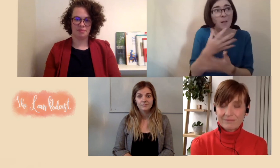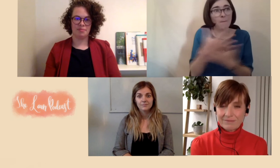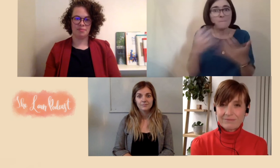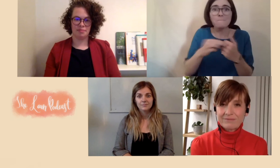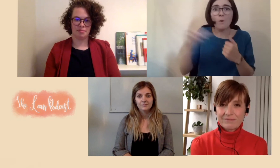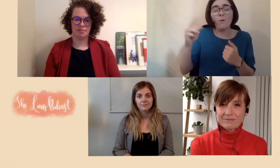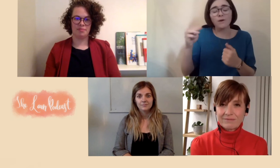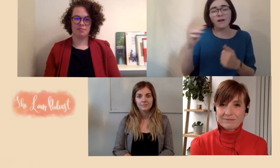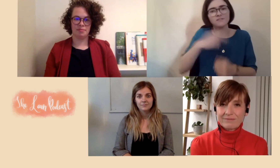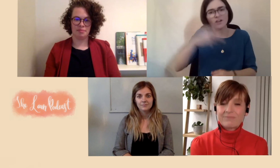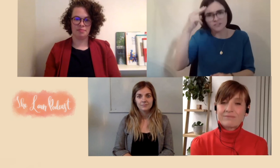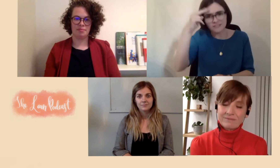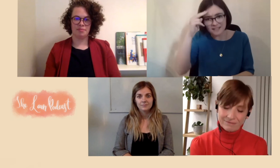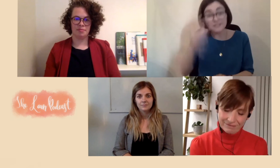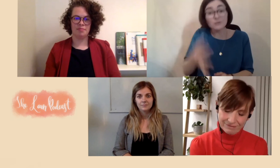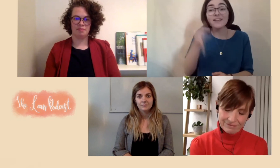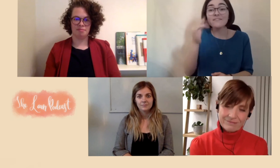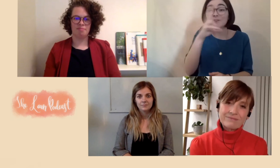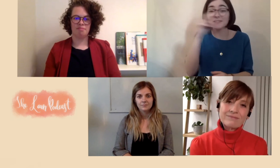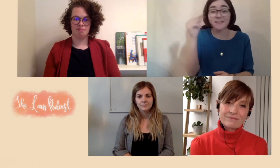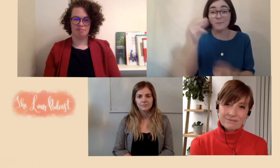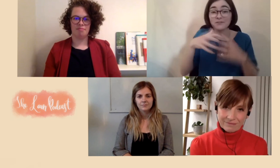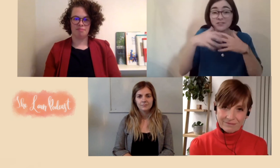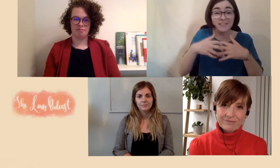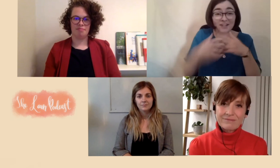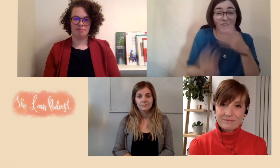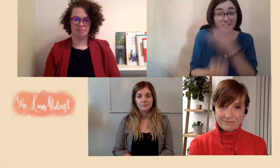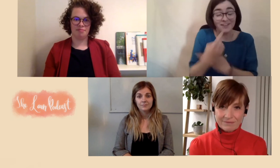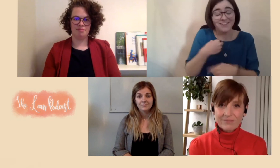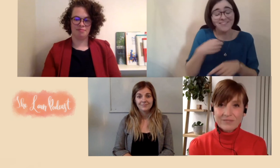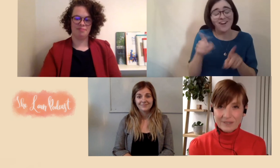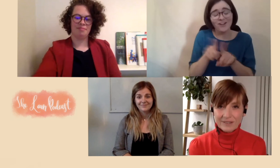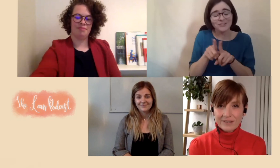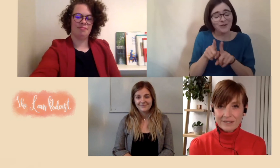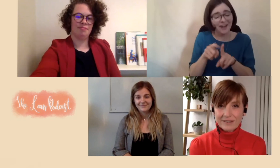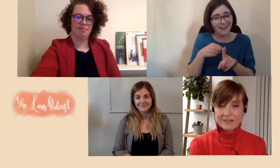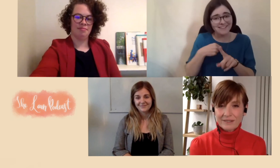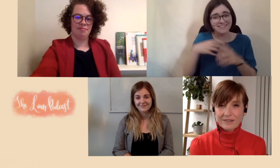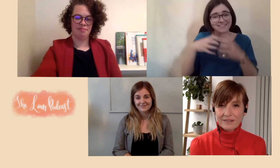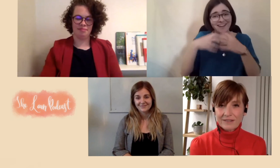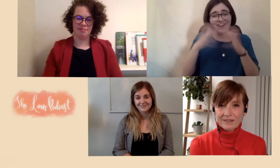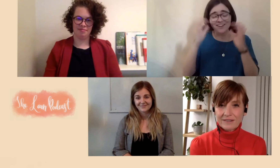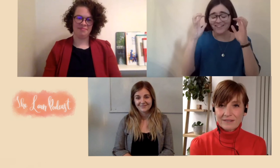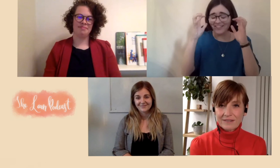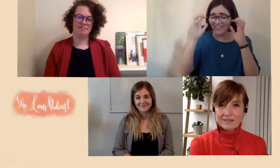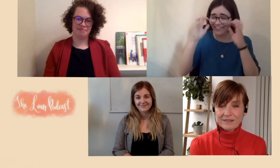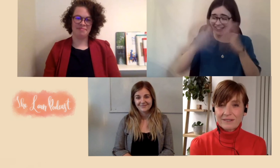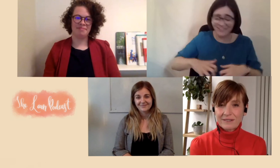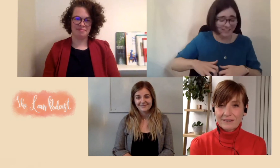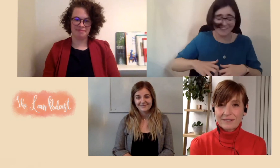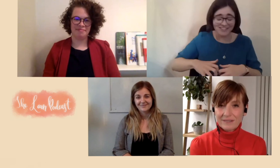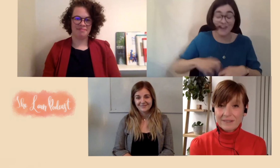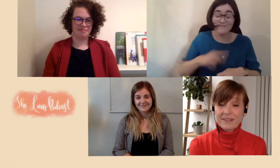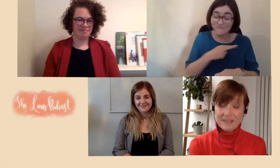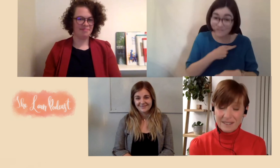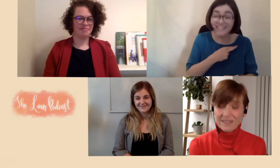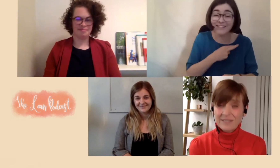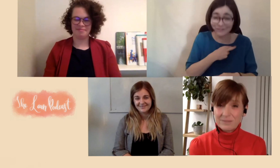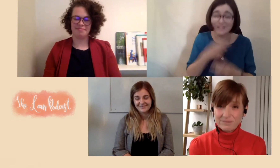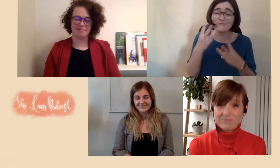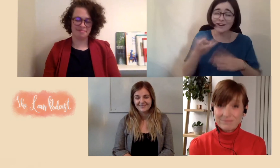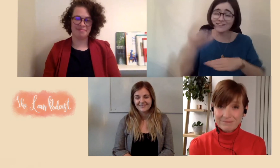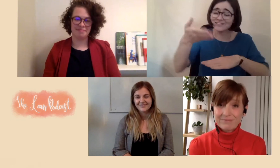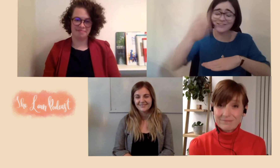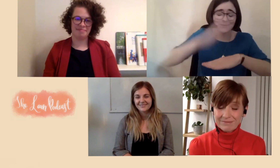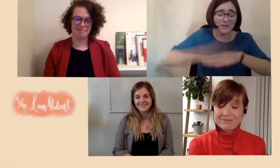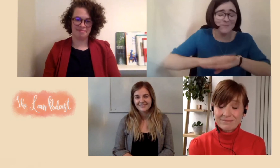my computer screen and not go back to it. But I suppose the nice part of that was being very open and saying, look, I'm really